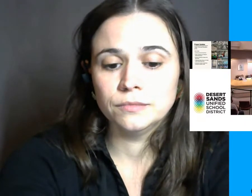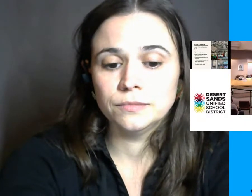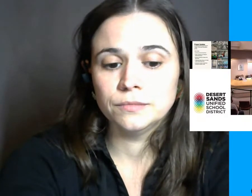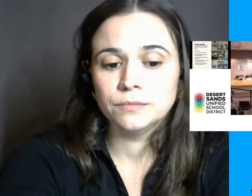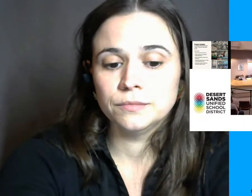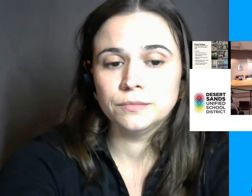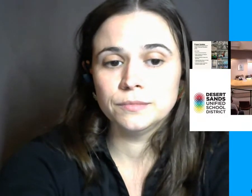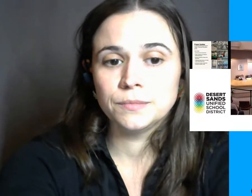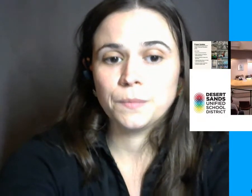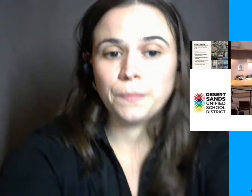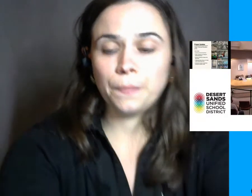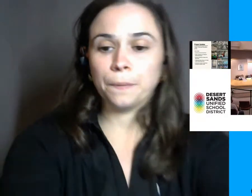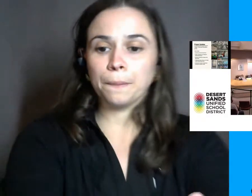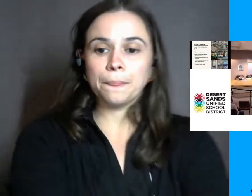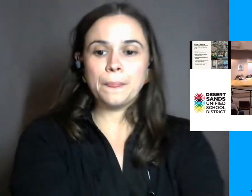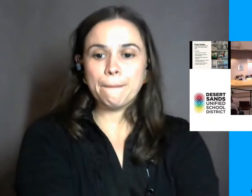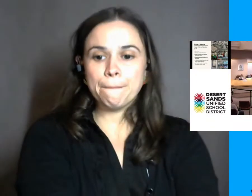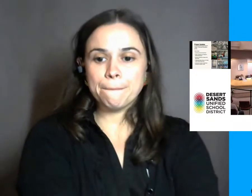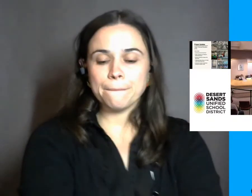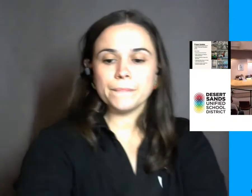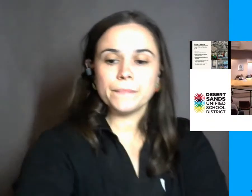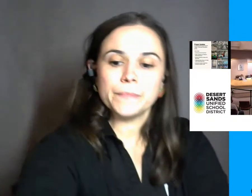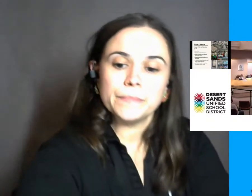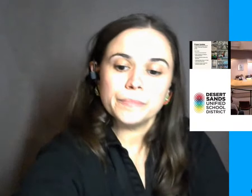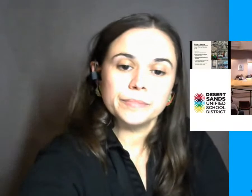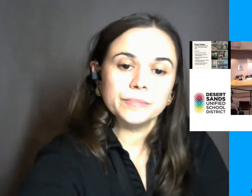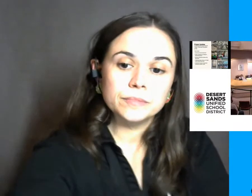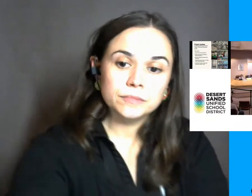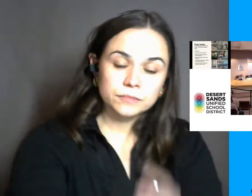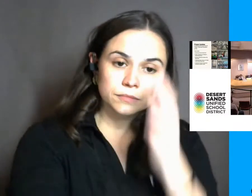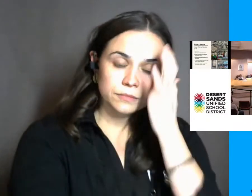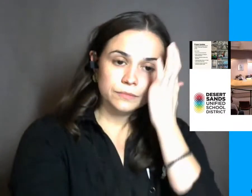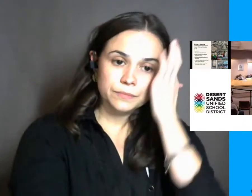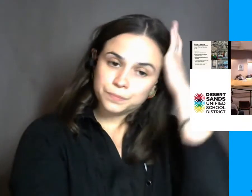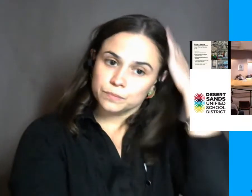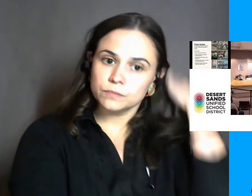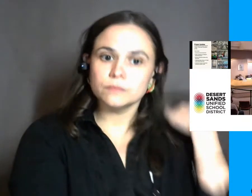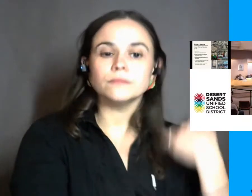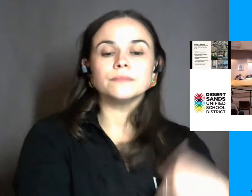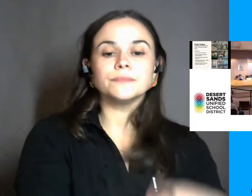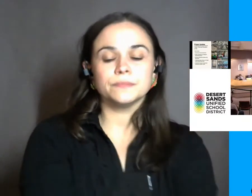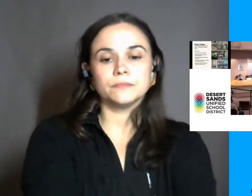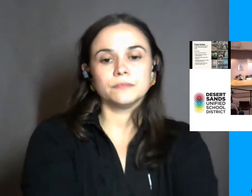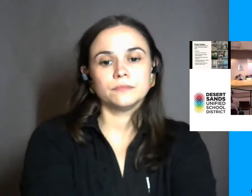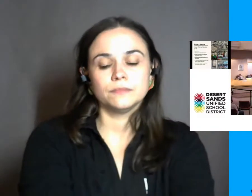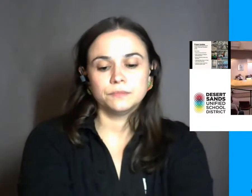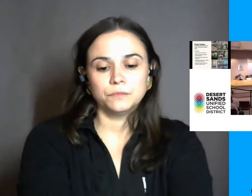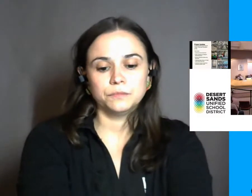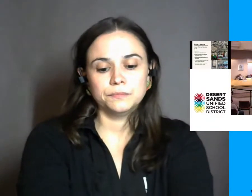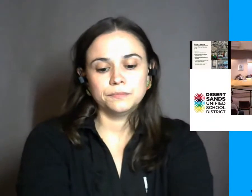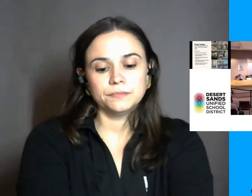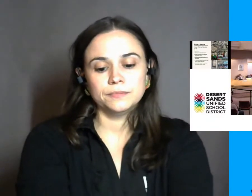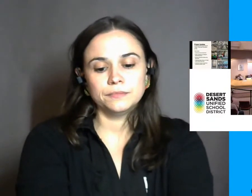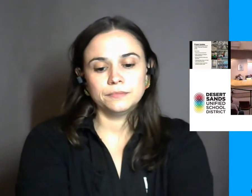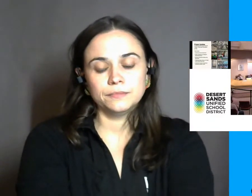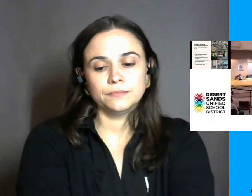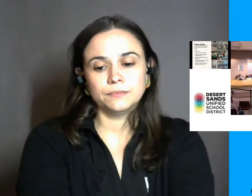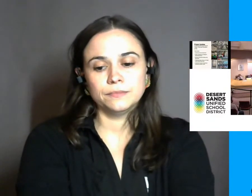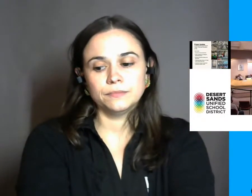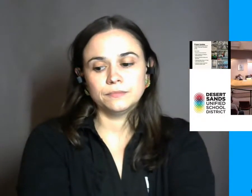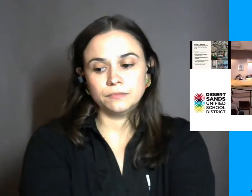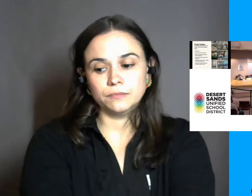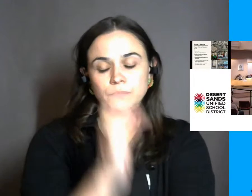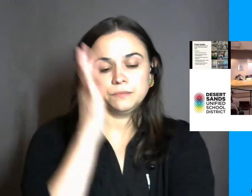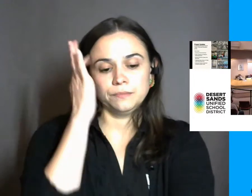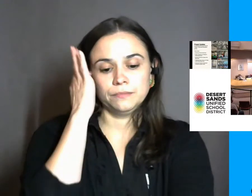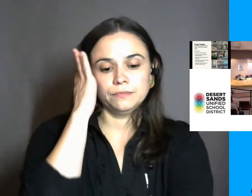there. And then one of the exciting ones, which you talked about earlier, with this small house or tiny house at the construction program